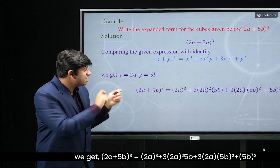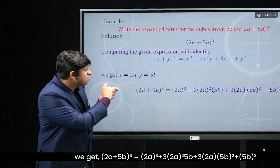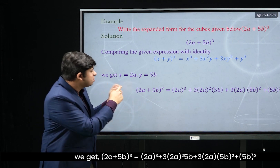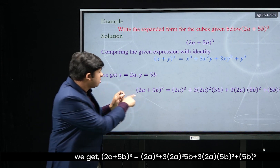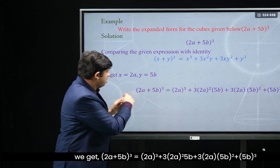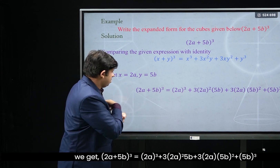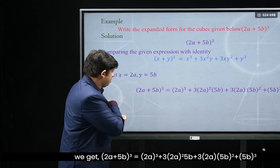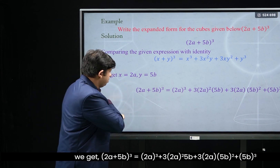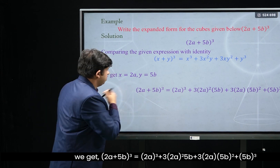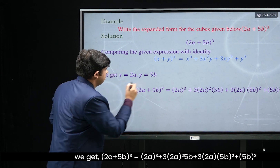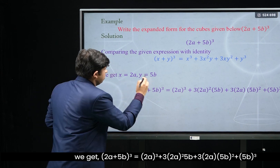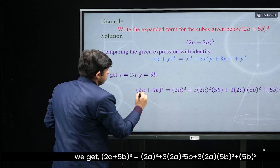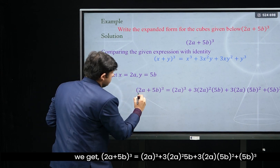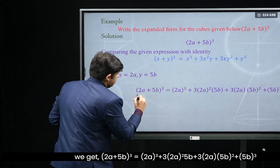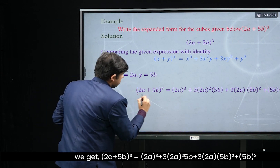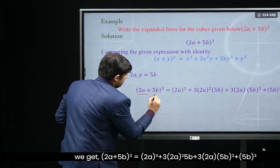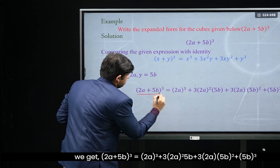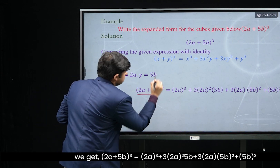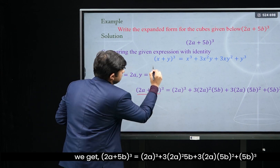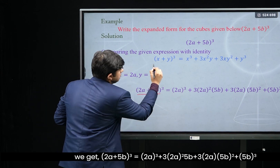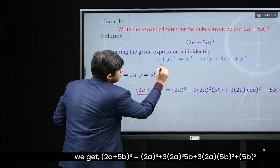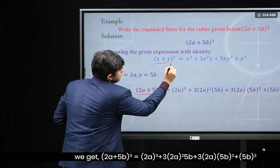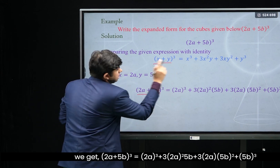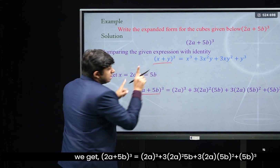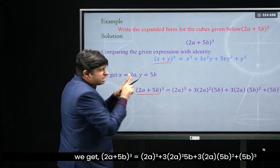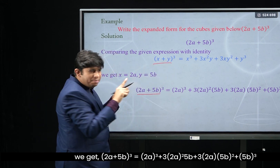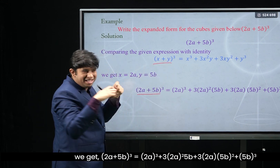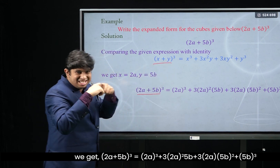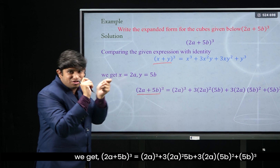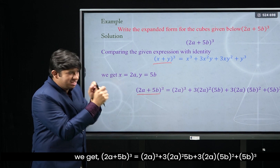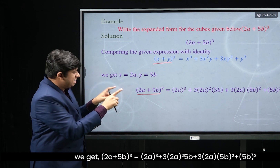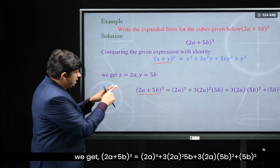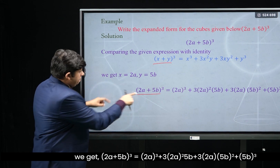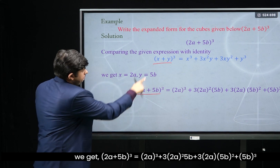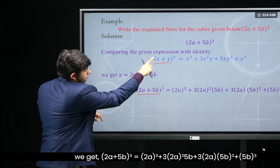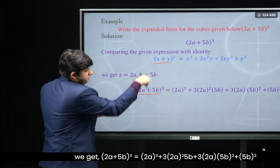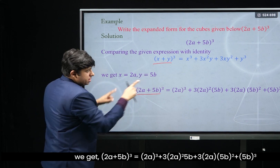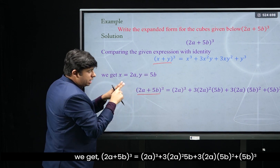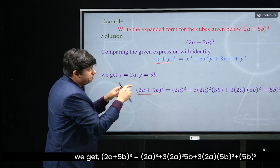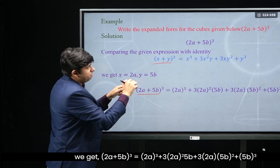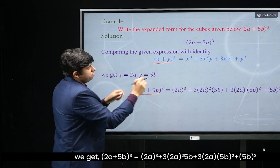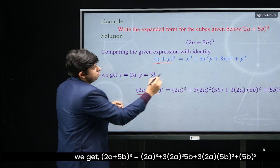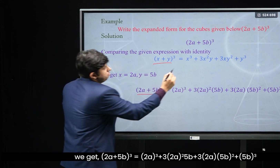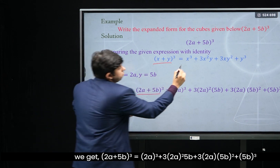plus 3 into 2a square into 5b plus 3 into 2a plus 5b square plus 5b whole cube.